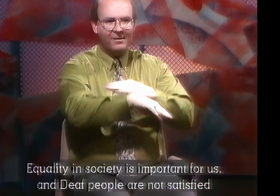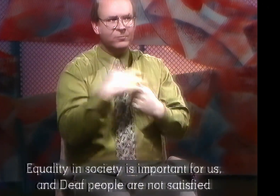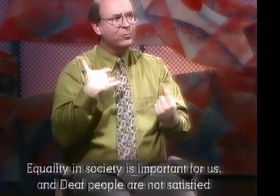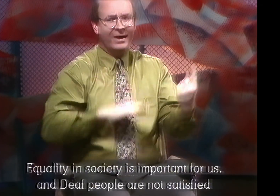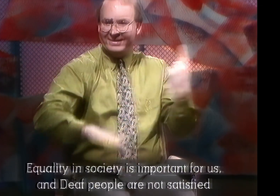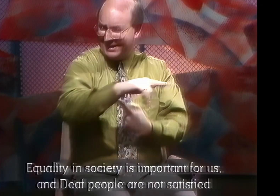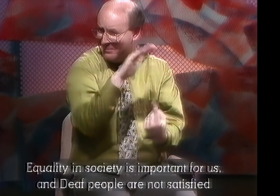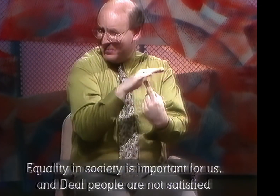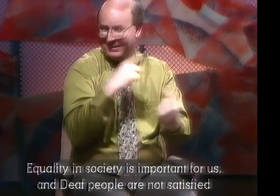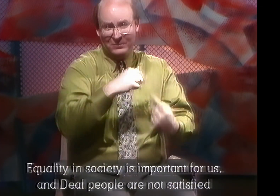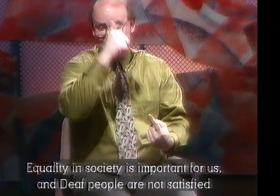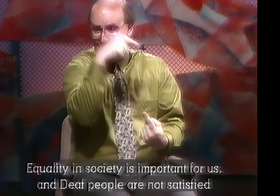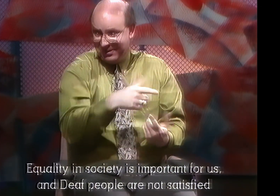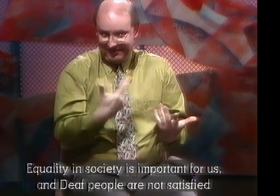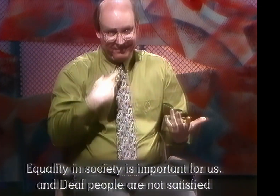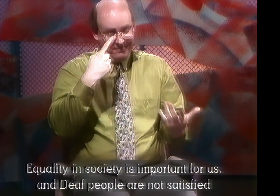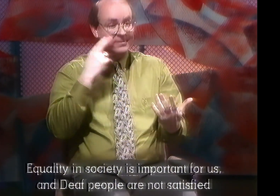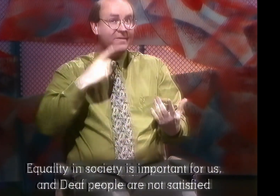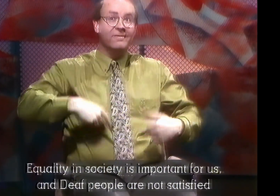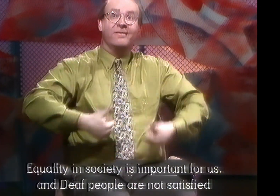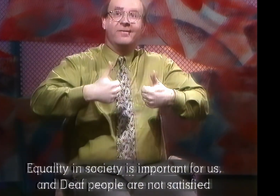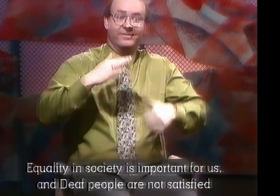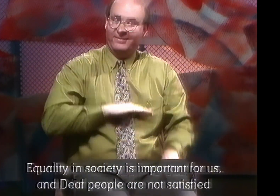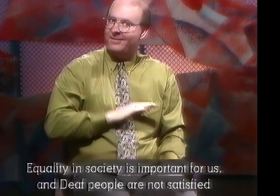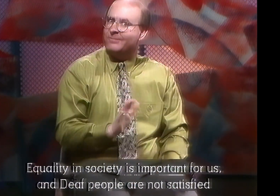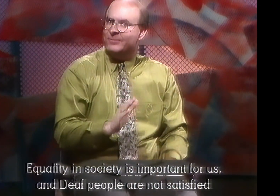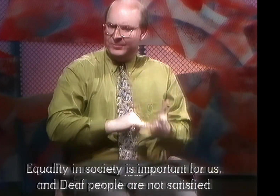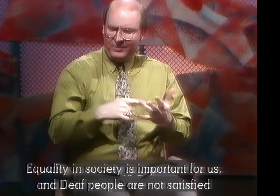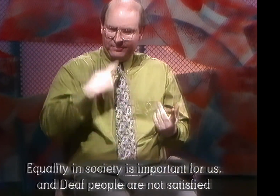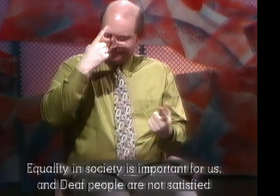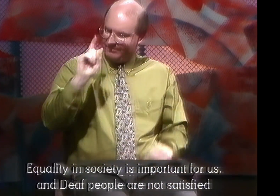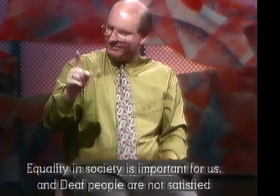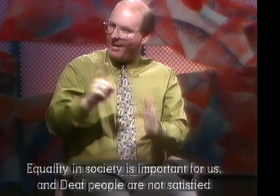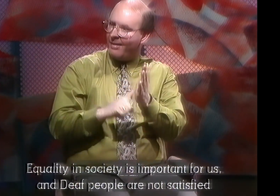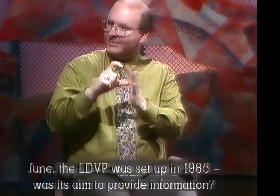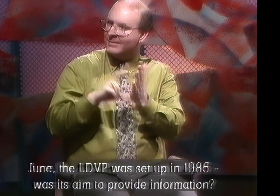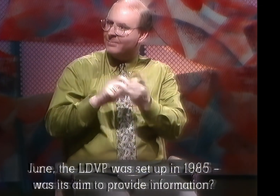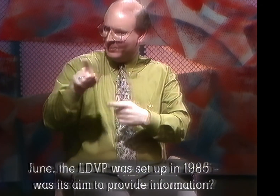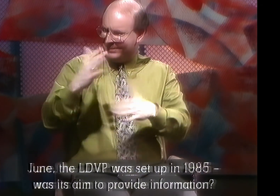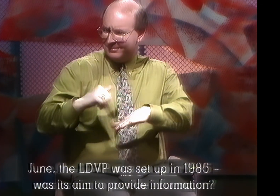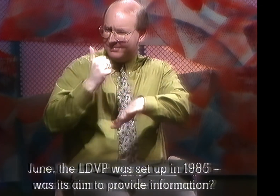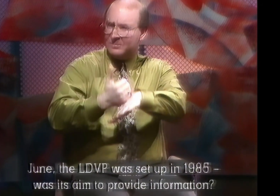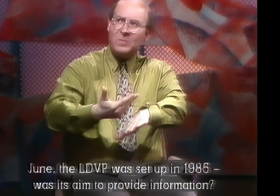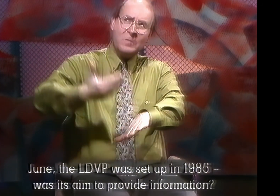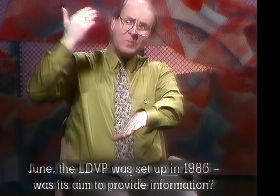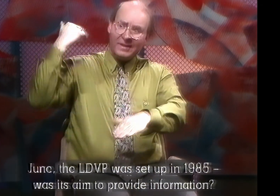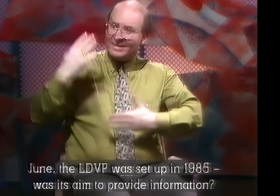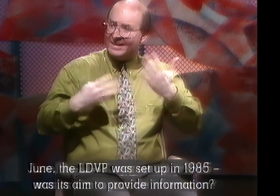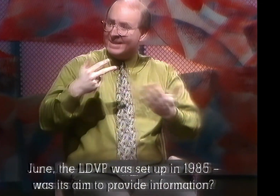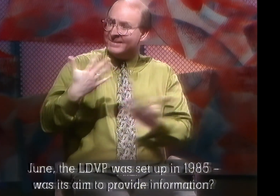Equality in society is important for us, and deaf people are not satisfied. So June, the LDVP, was set up way